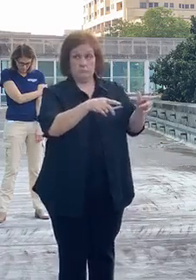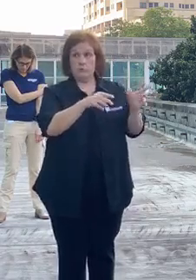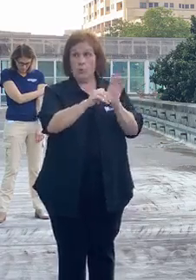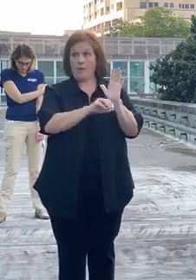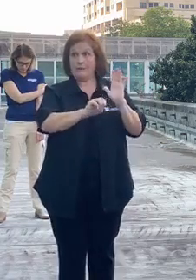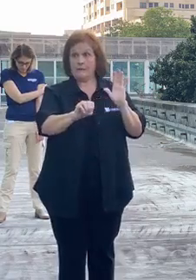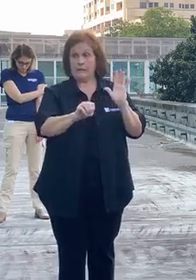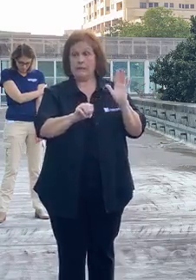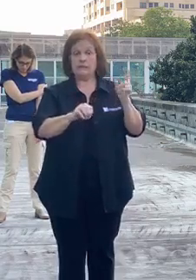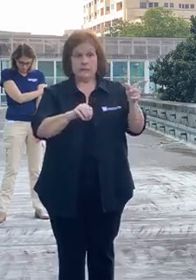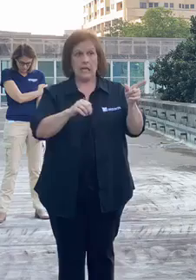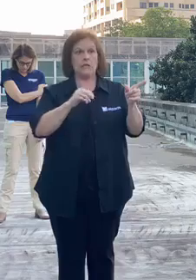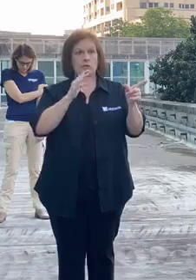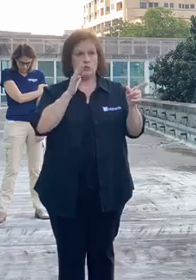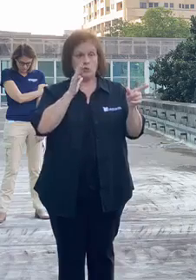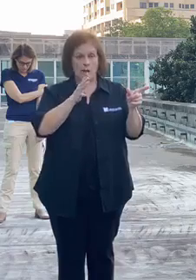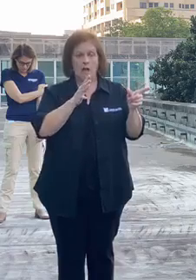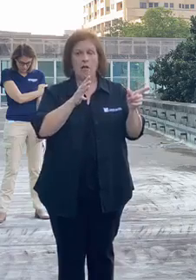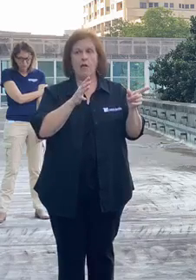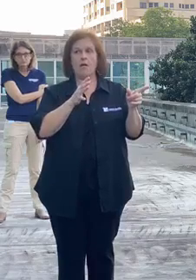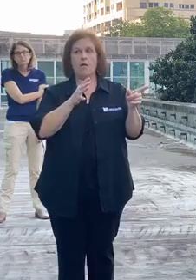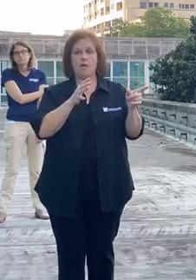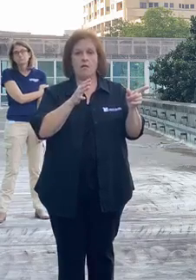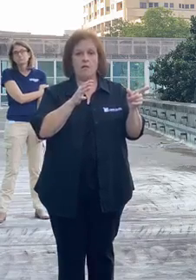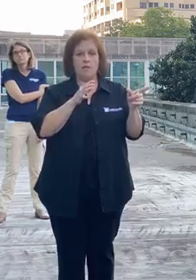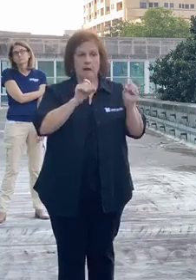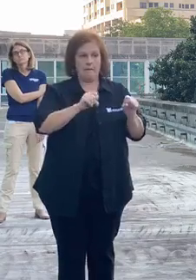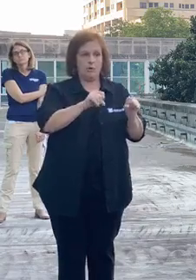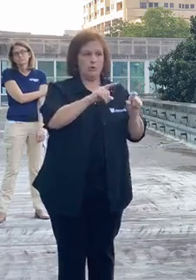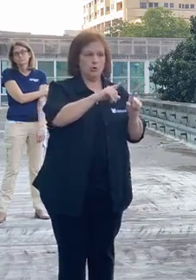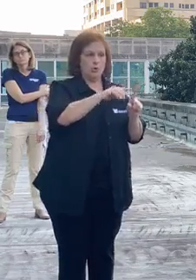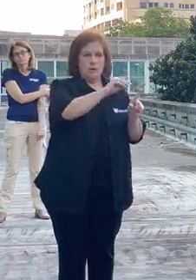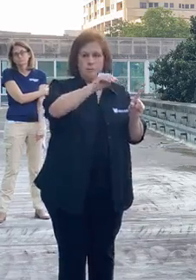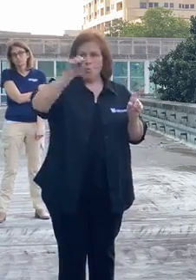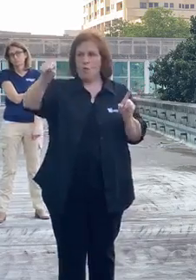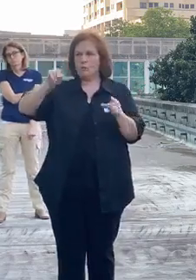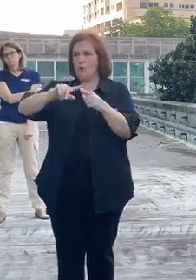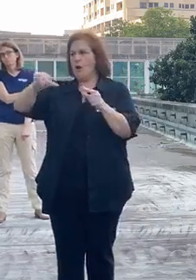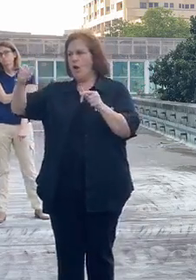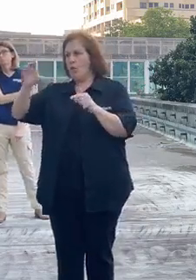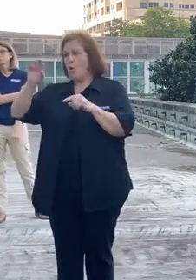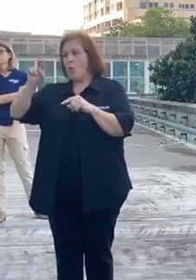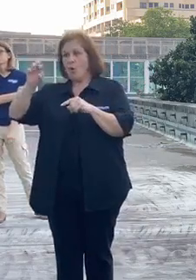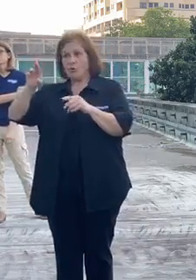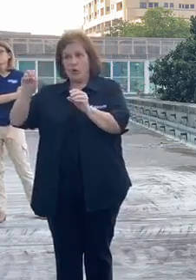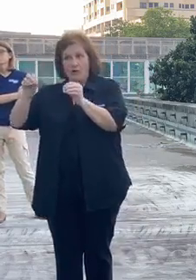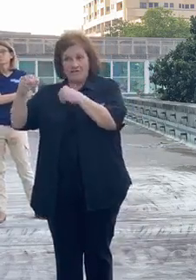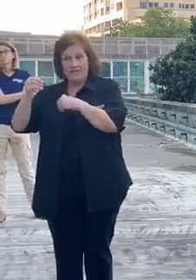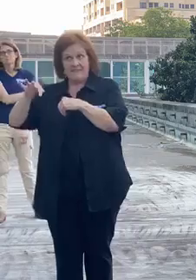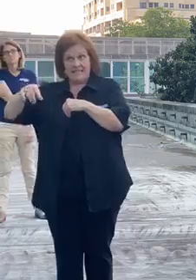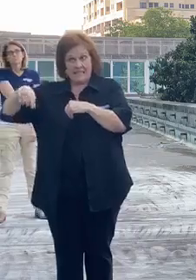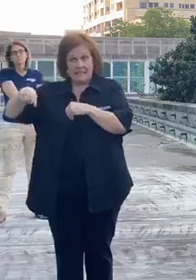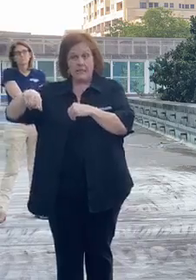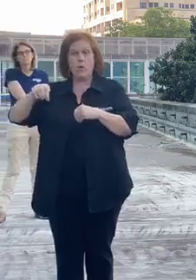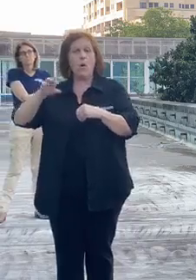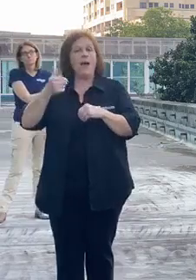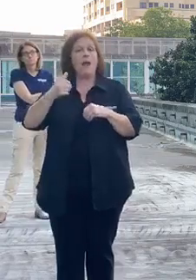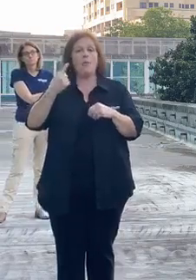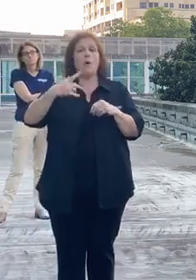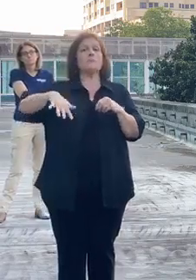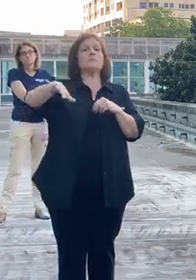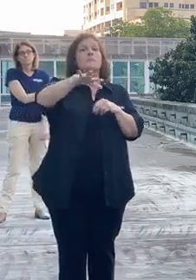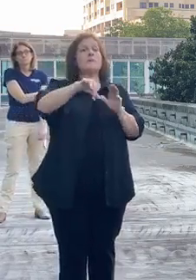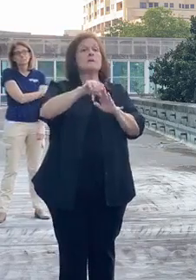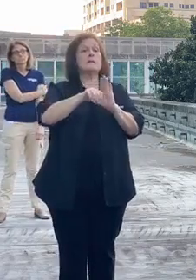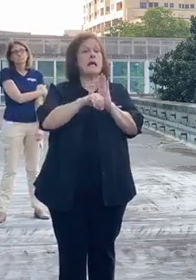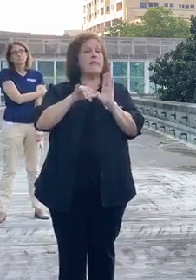be able to be moved or staged with other coroner's offices, potentially medical facilities if needed, or anyone in the region or